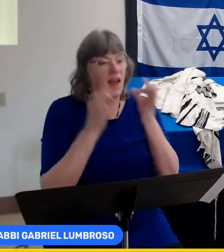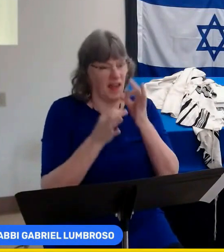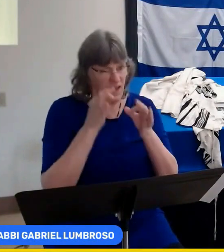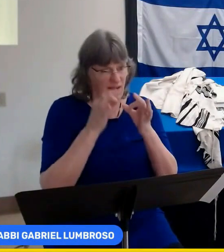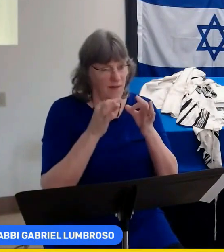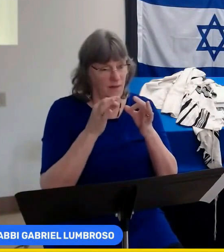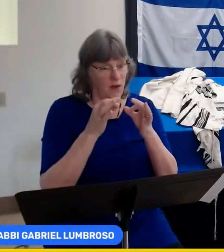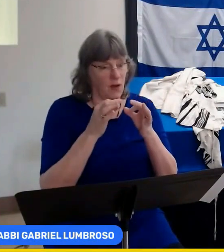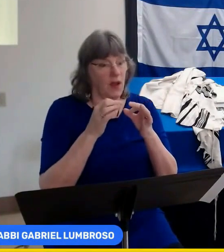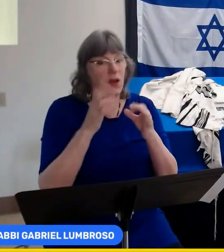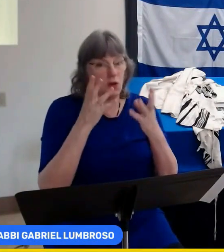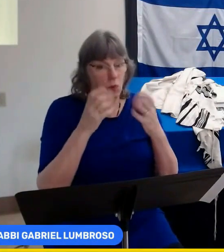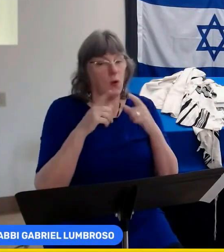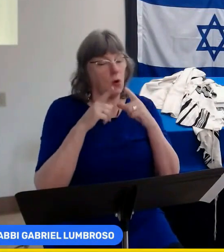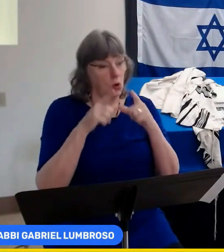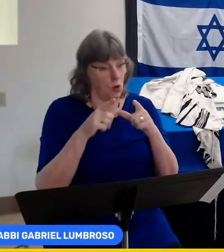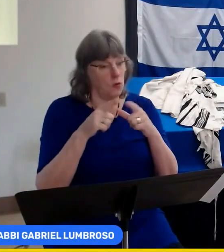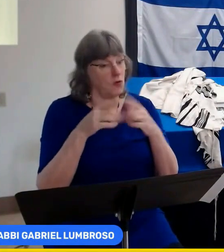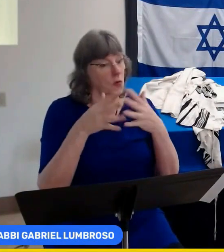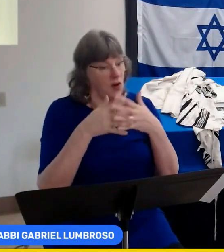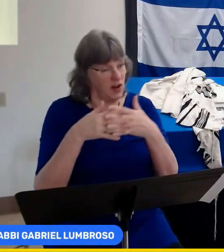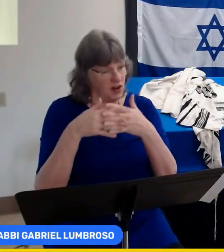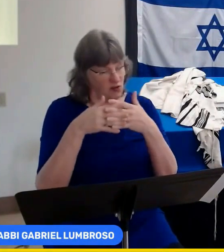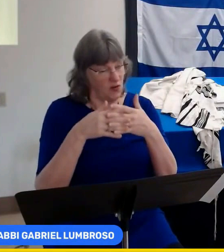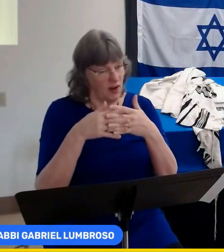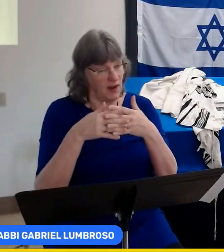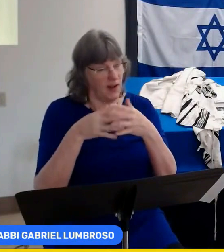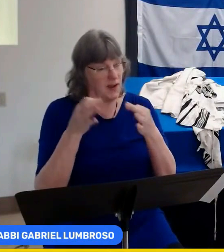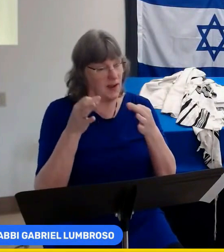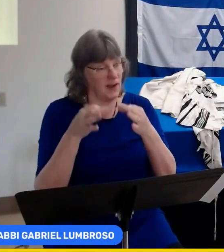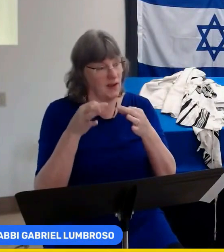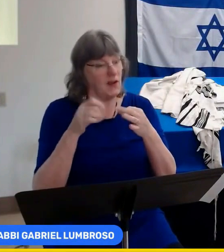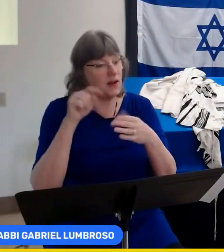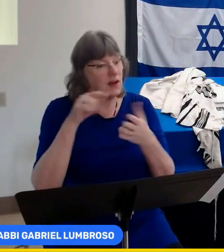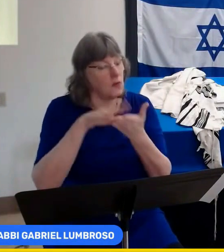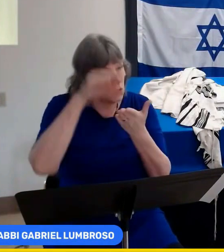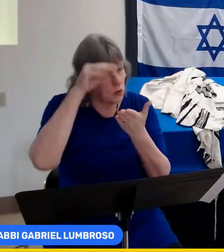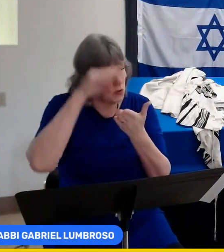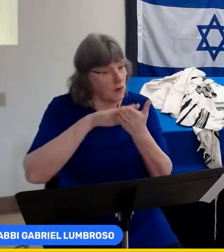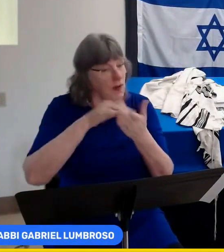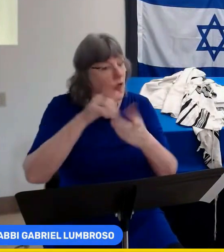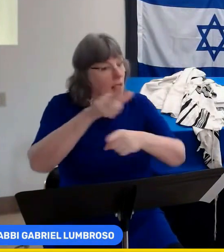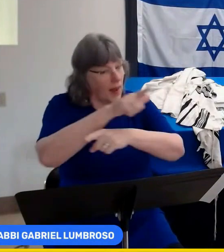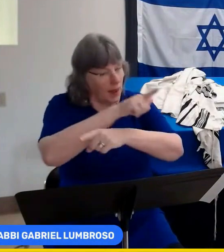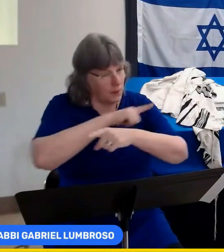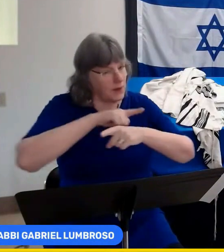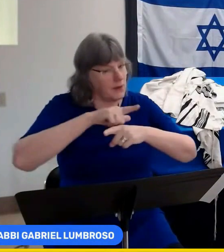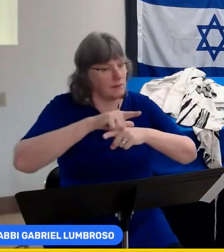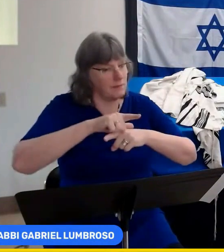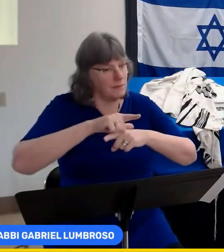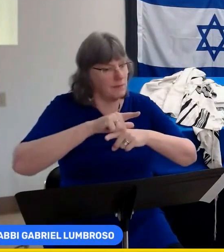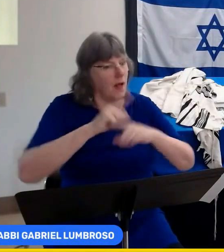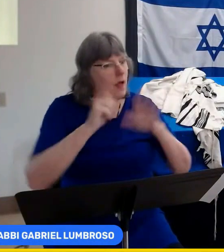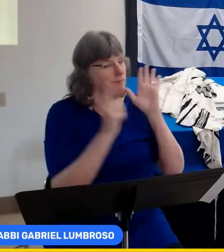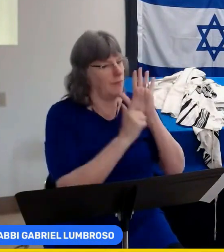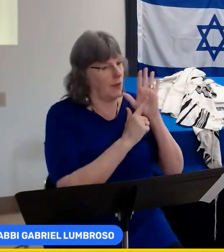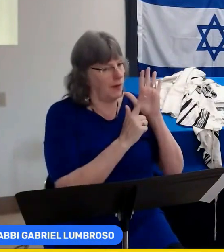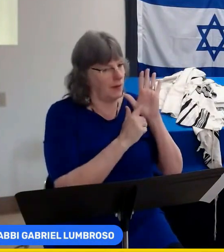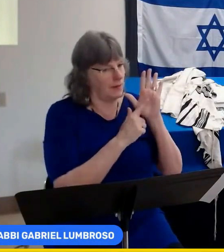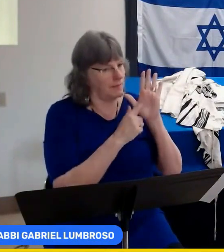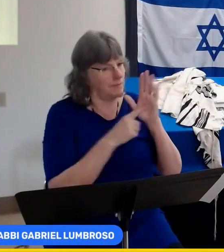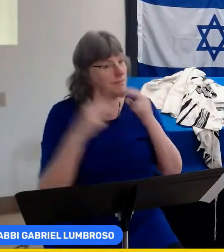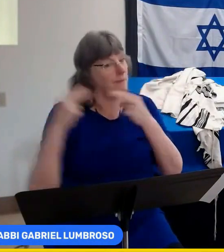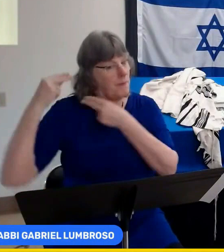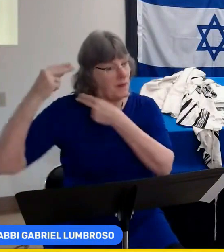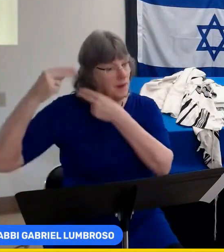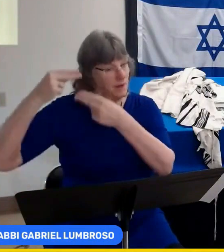country of this world, I have to learn about its language, its legislation, its history, and